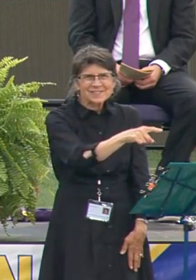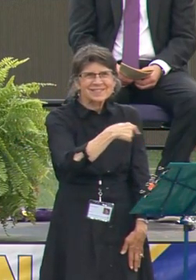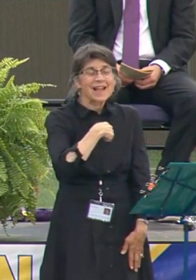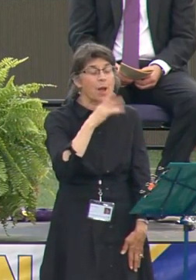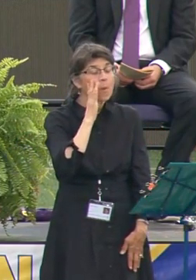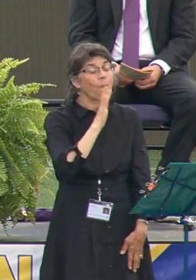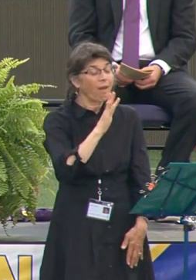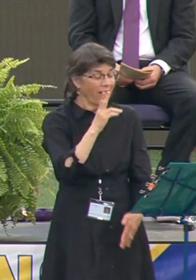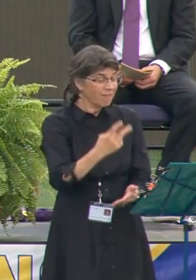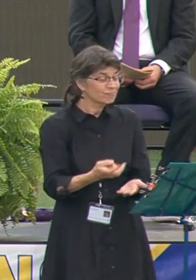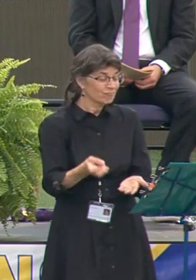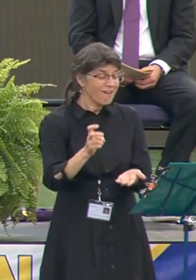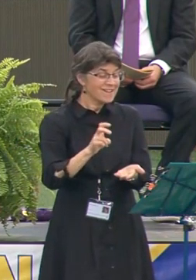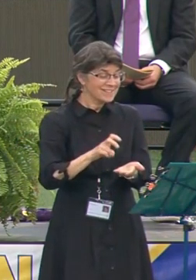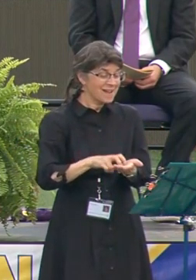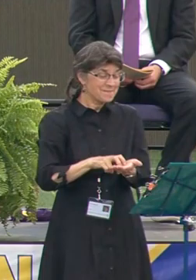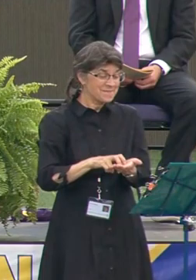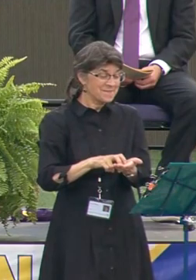for you.